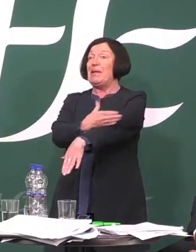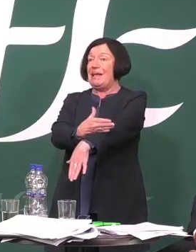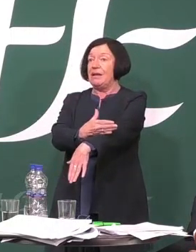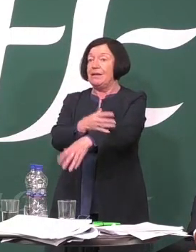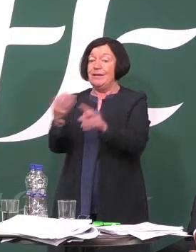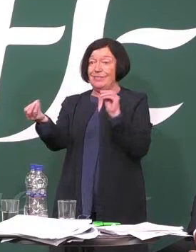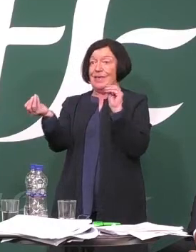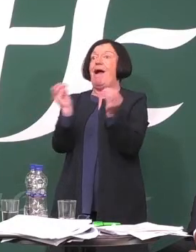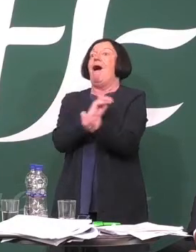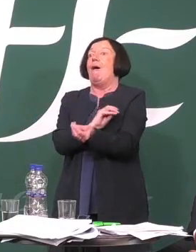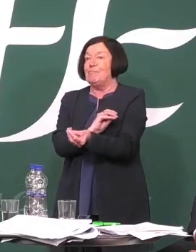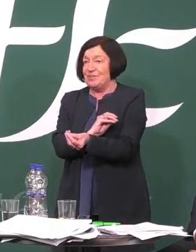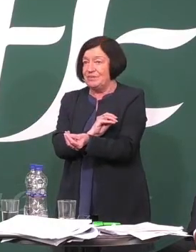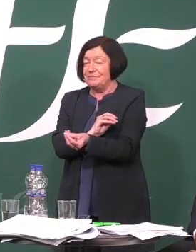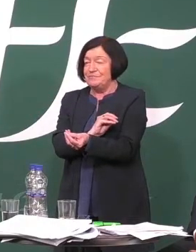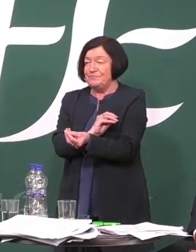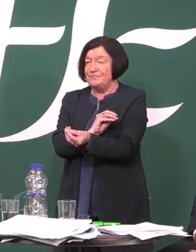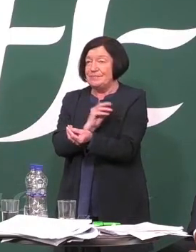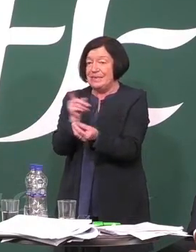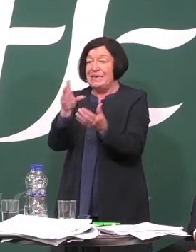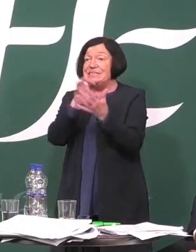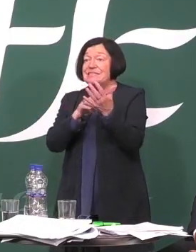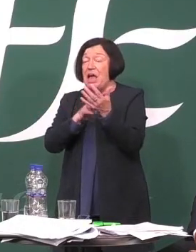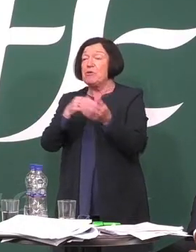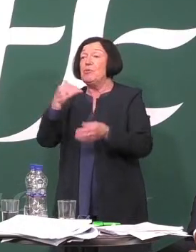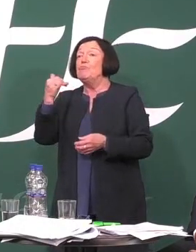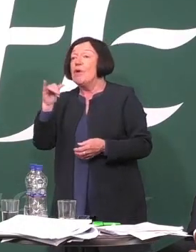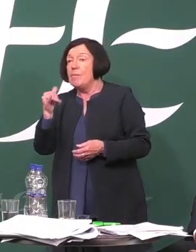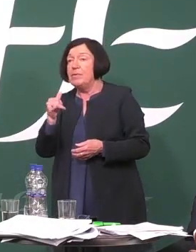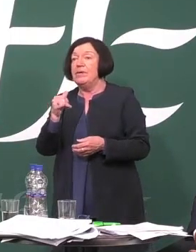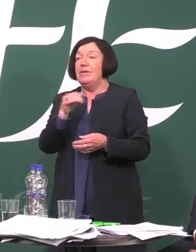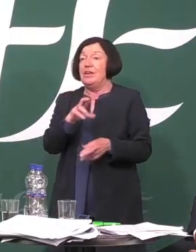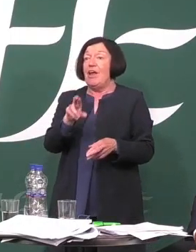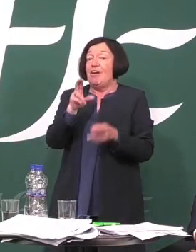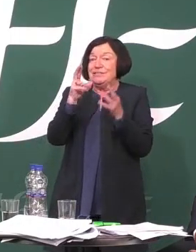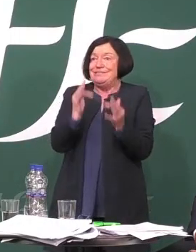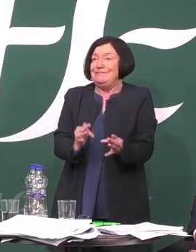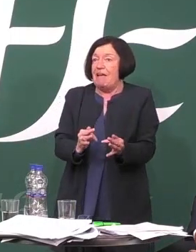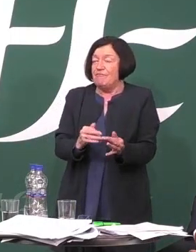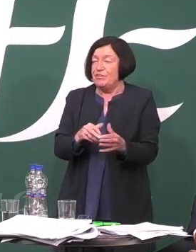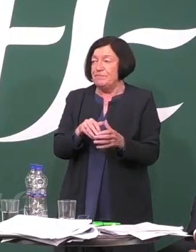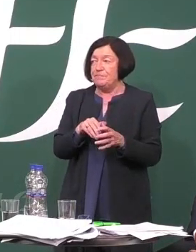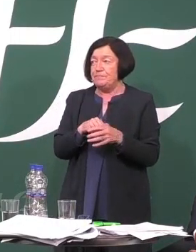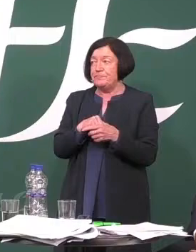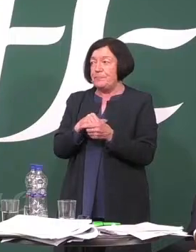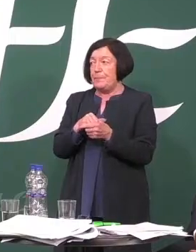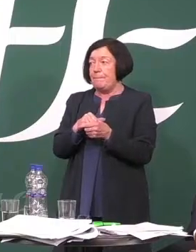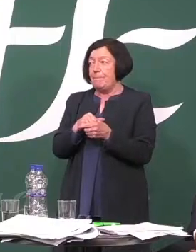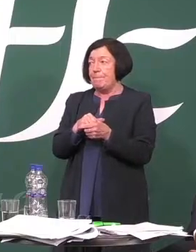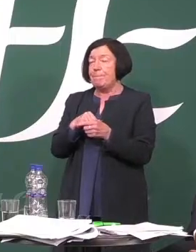much the opposite, which is counting probables as well as definites. So.